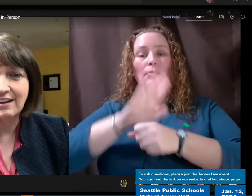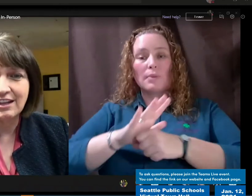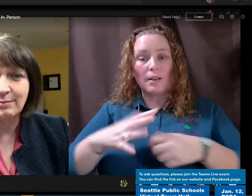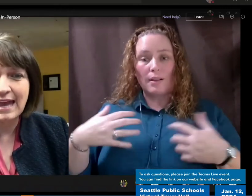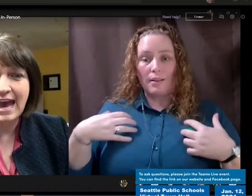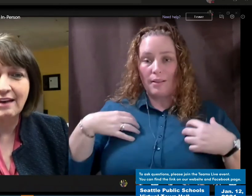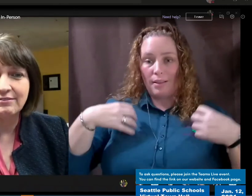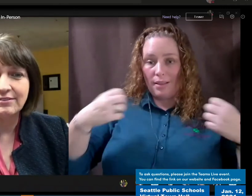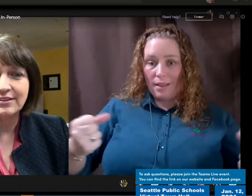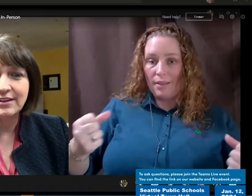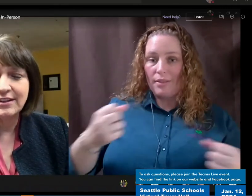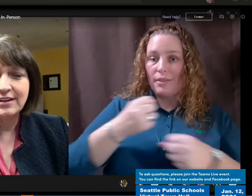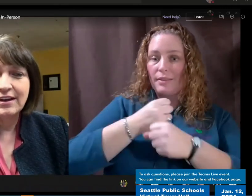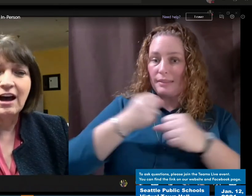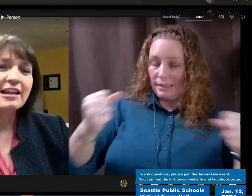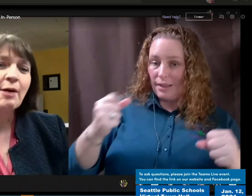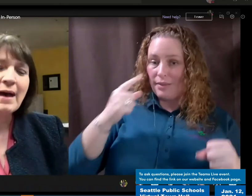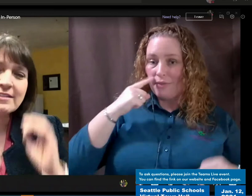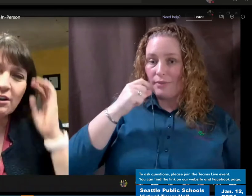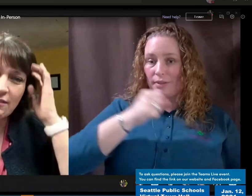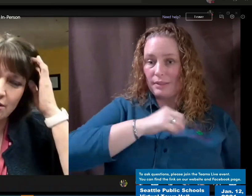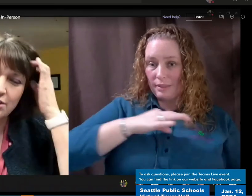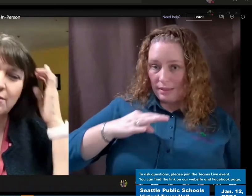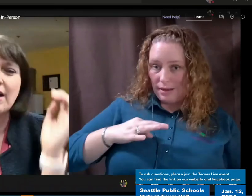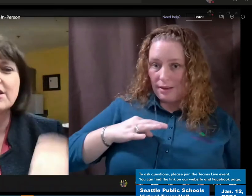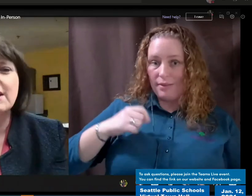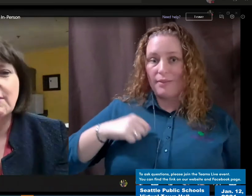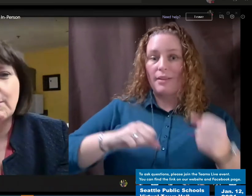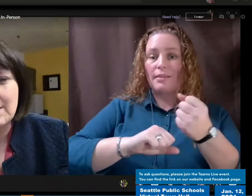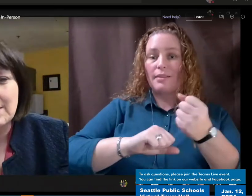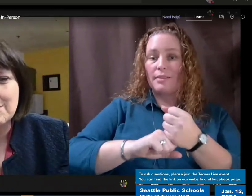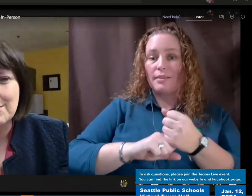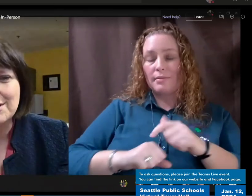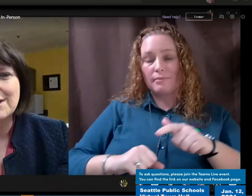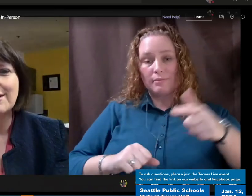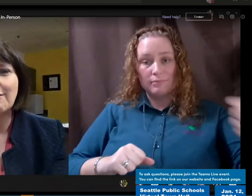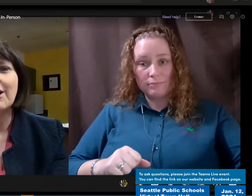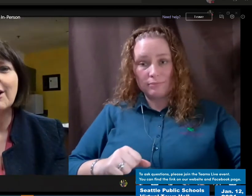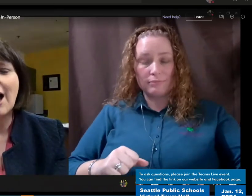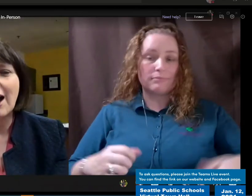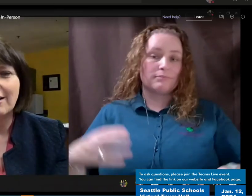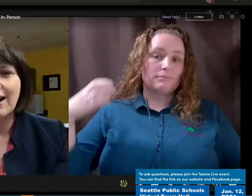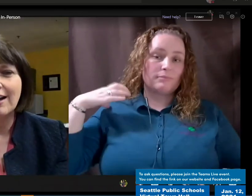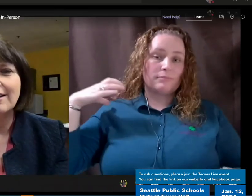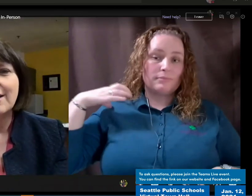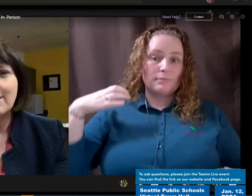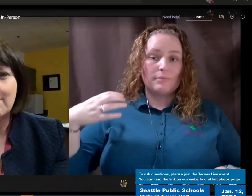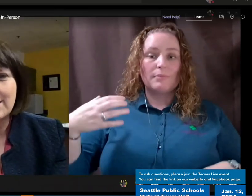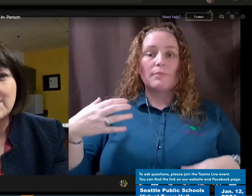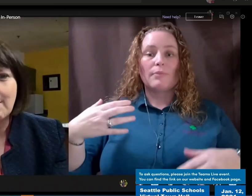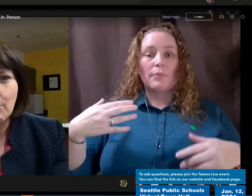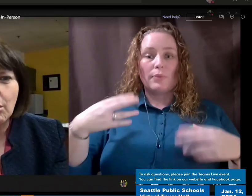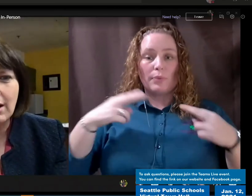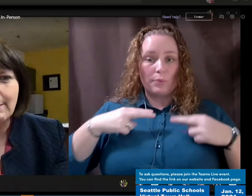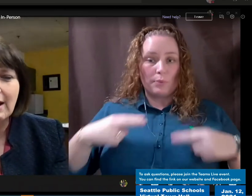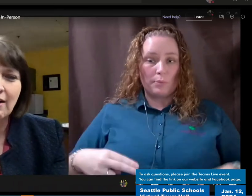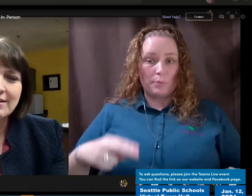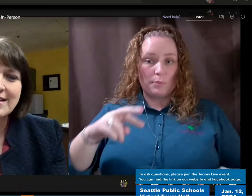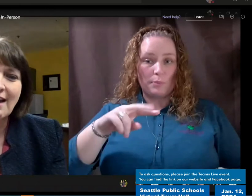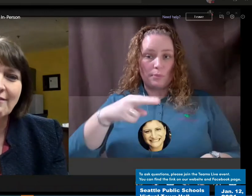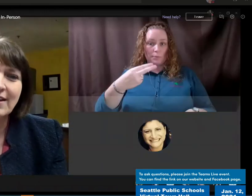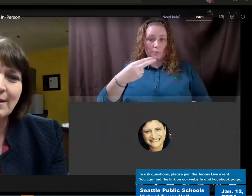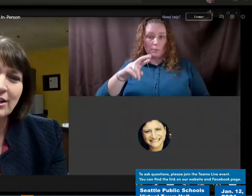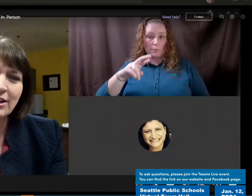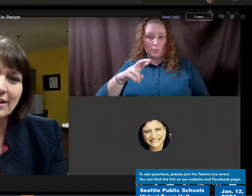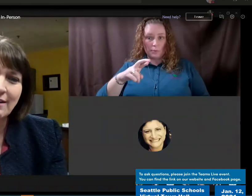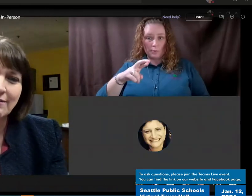on their behalf. I'll now pass it over to our Chief of Human Resources, Clover Codd, who can share more about our